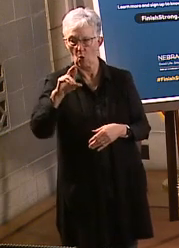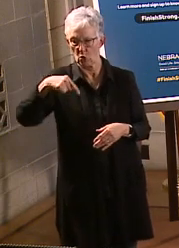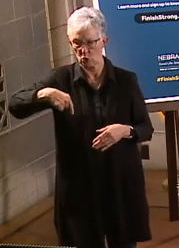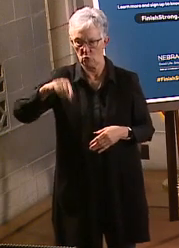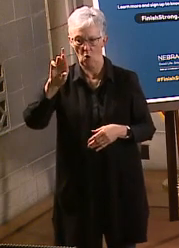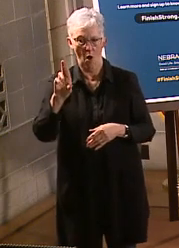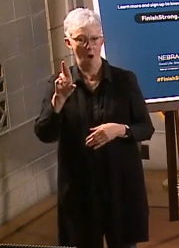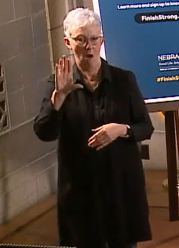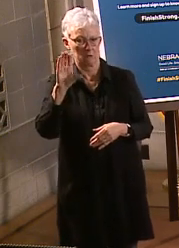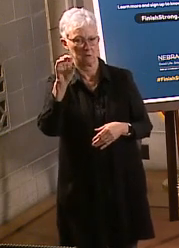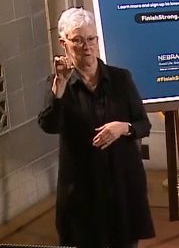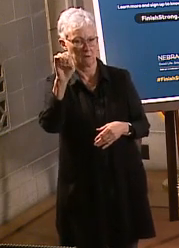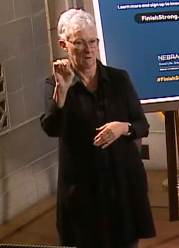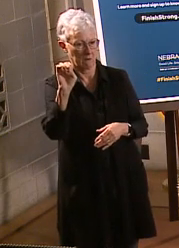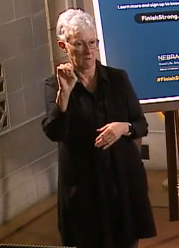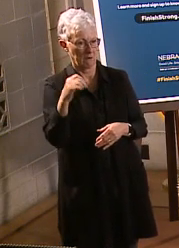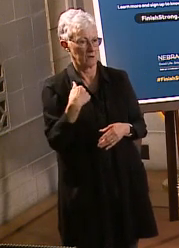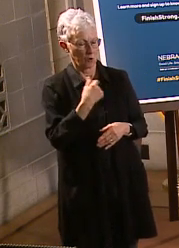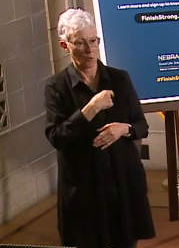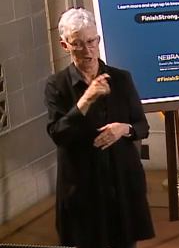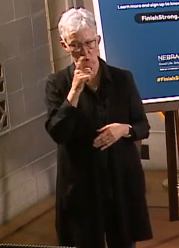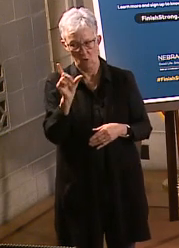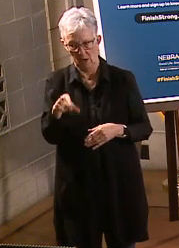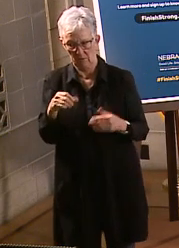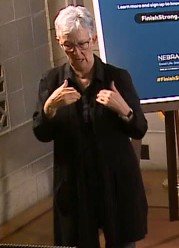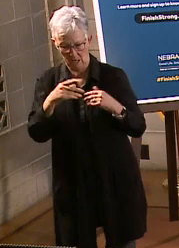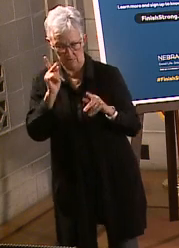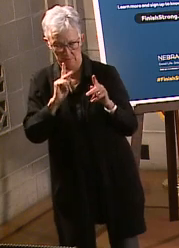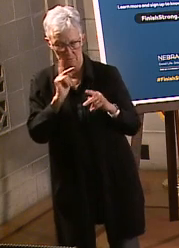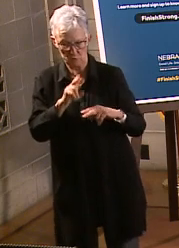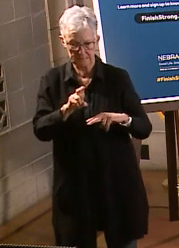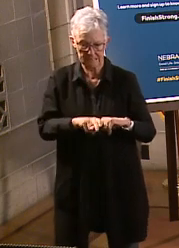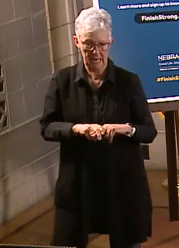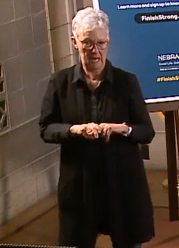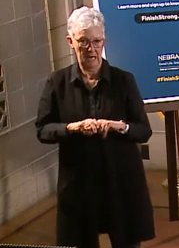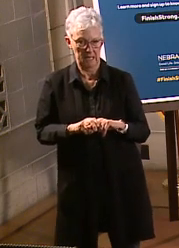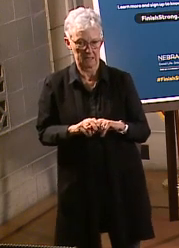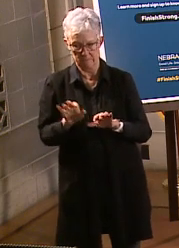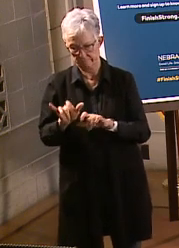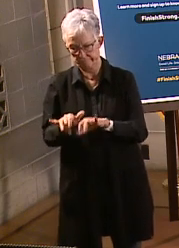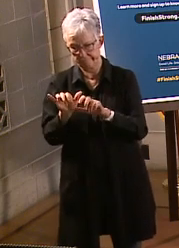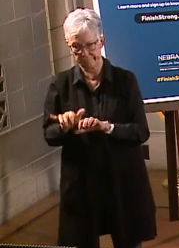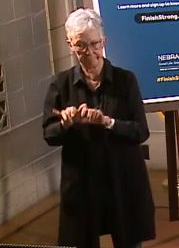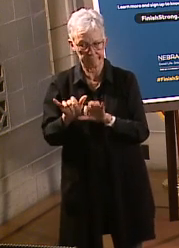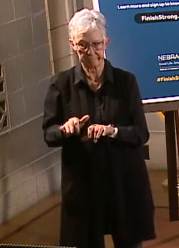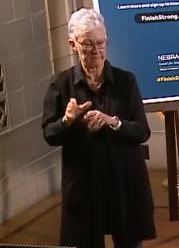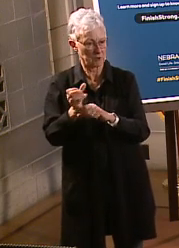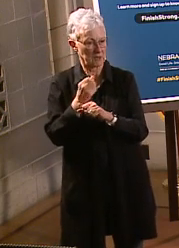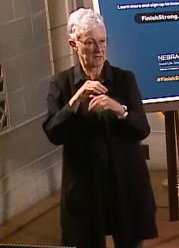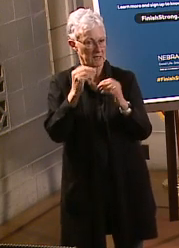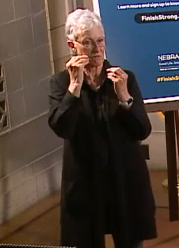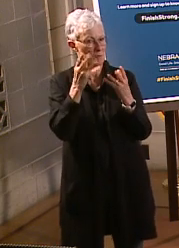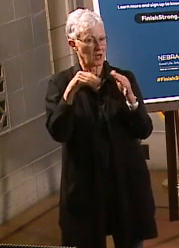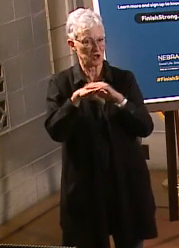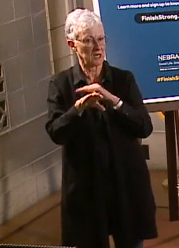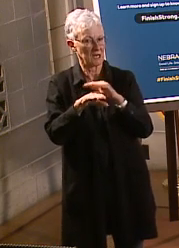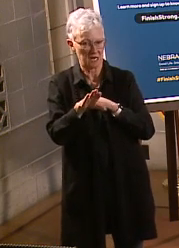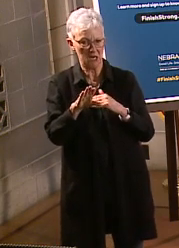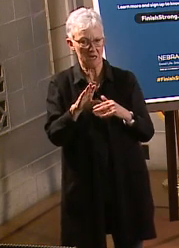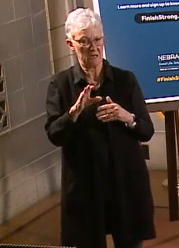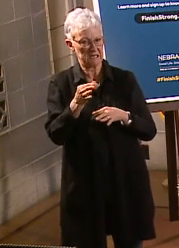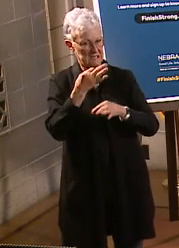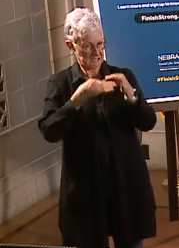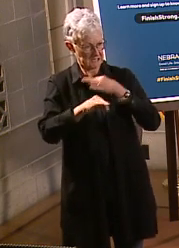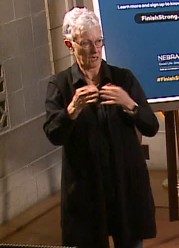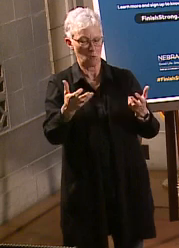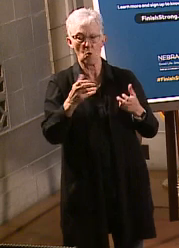that we minimize the data entry, which is, been going on, for example, in Lincoln and Lancaster County and Douglas County. So we